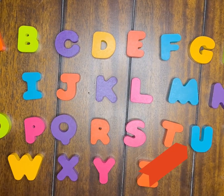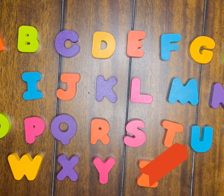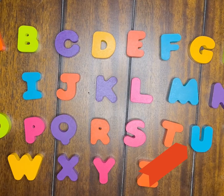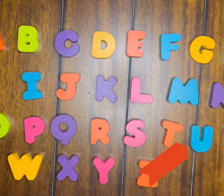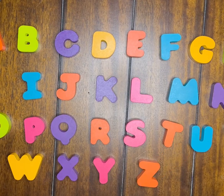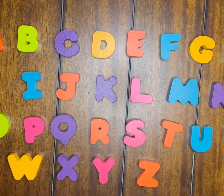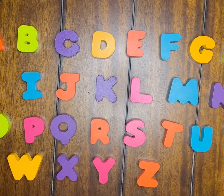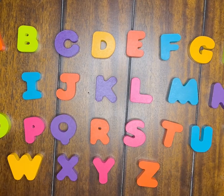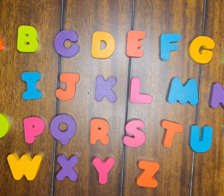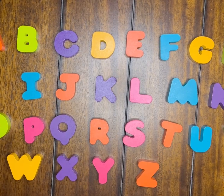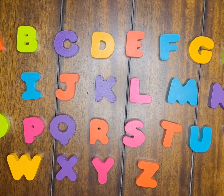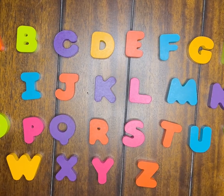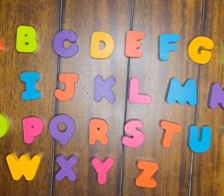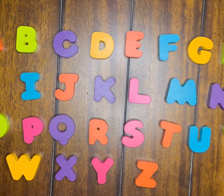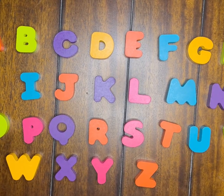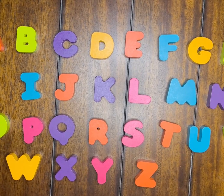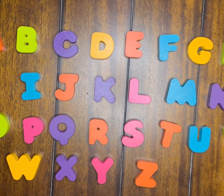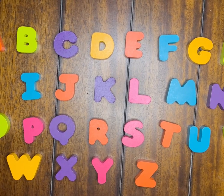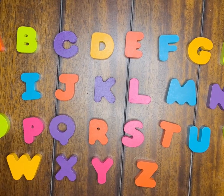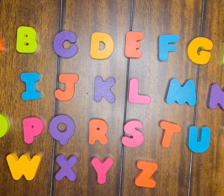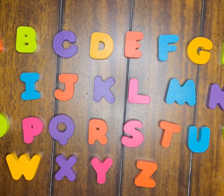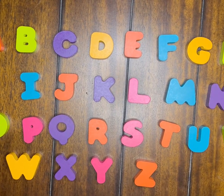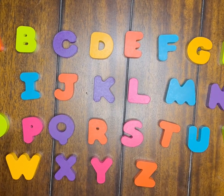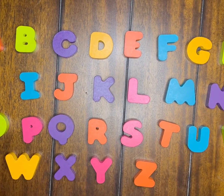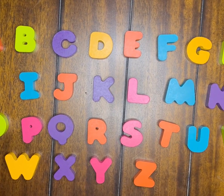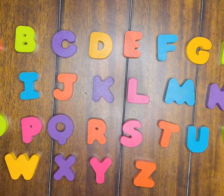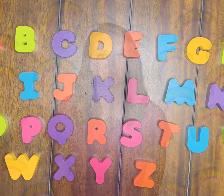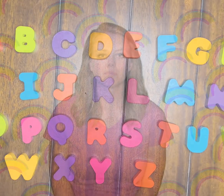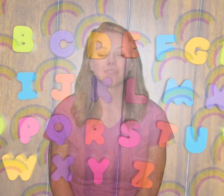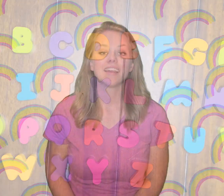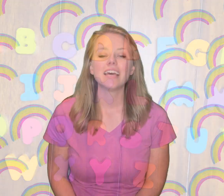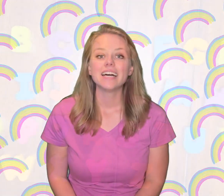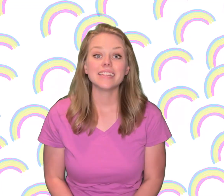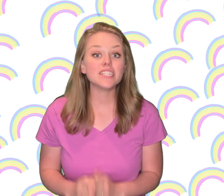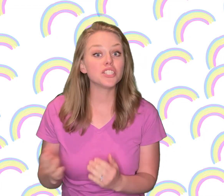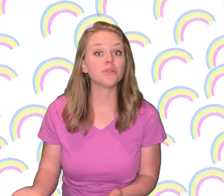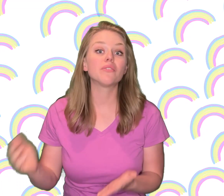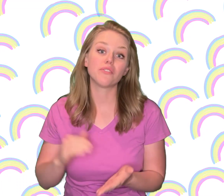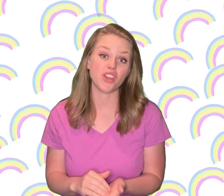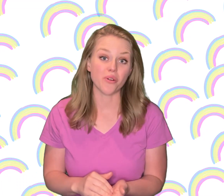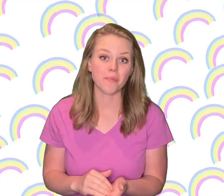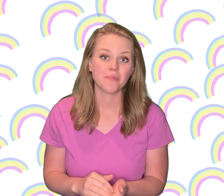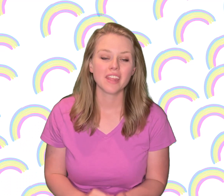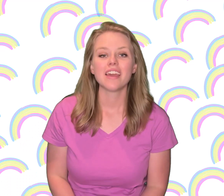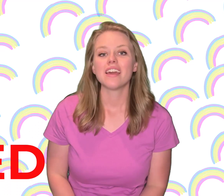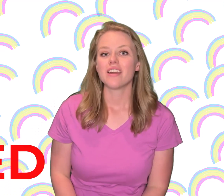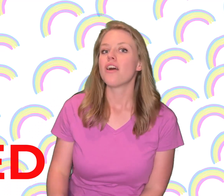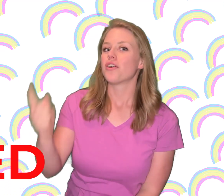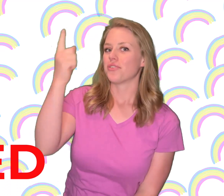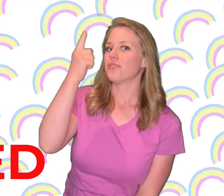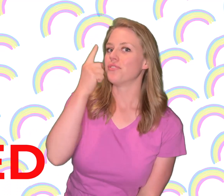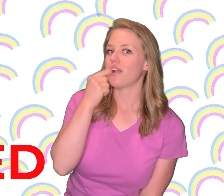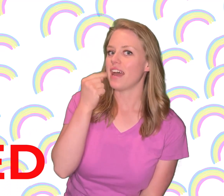are blue. Great job! Let's do a review. Red,